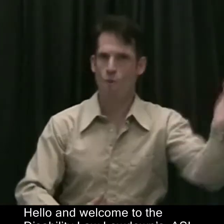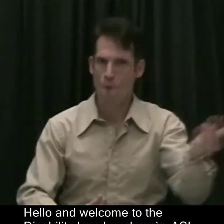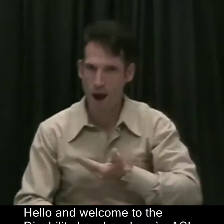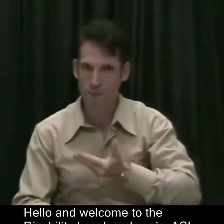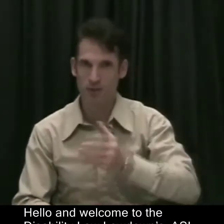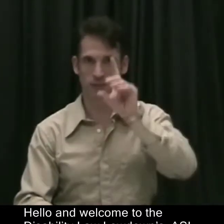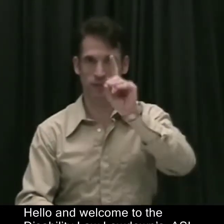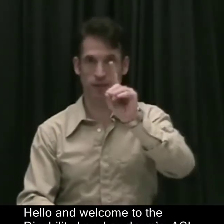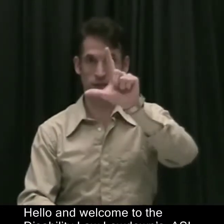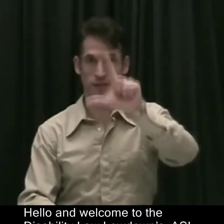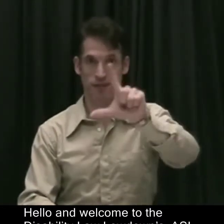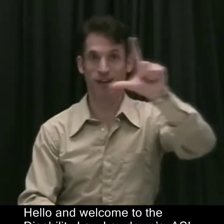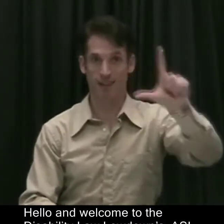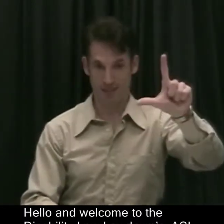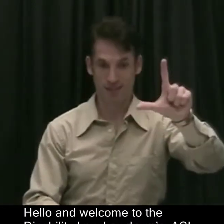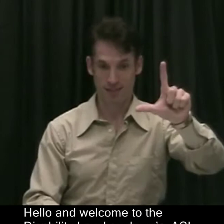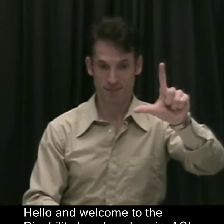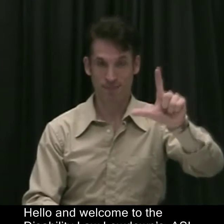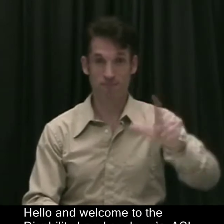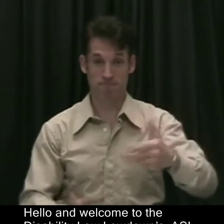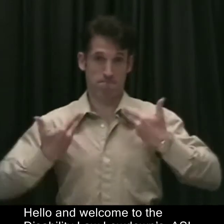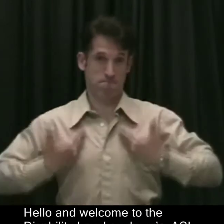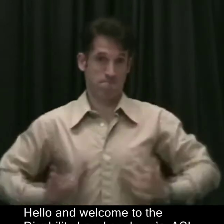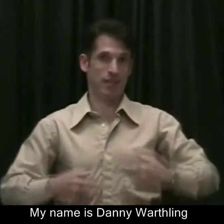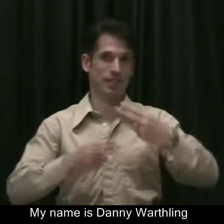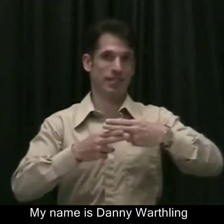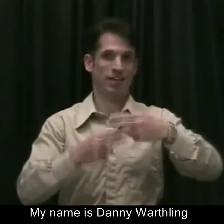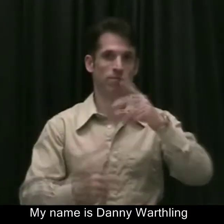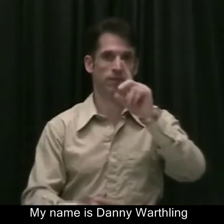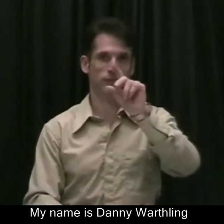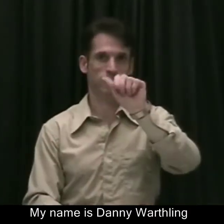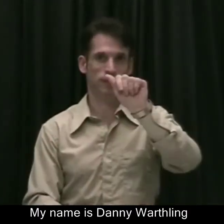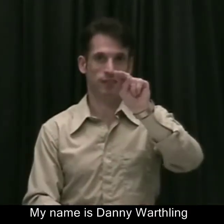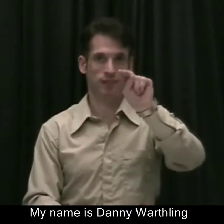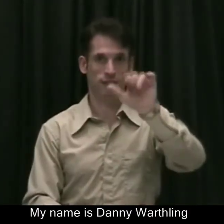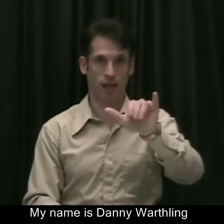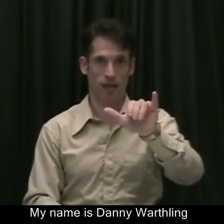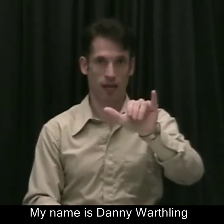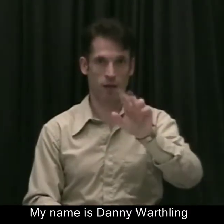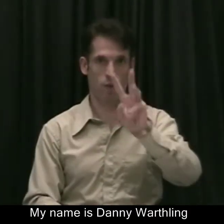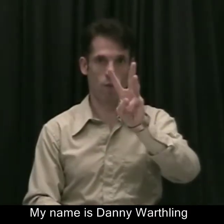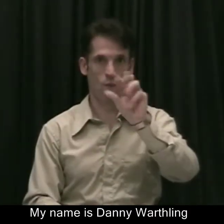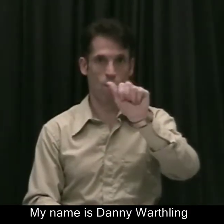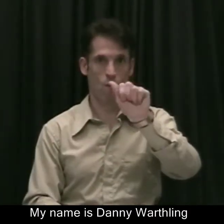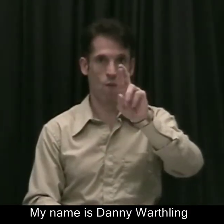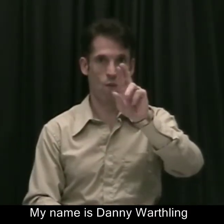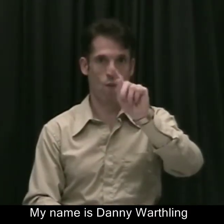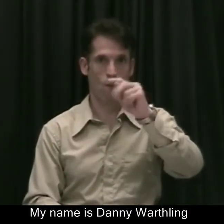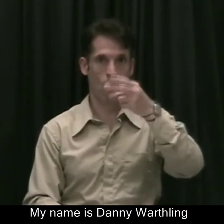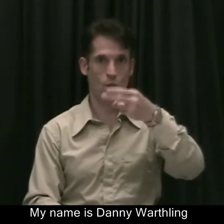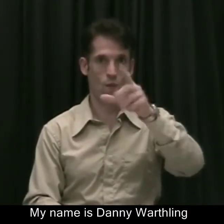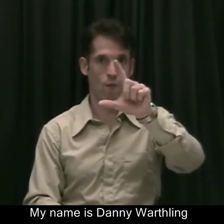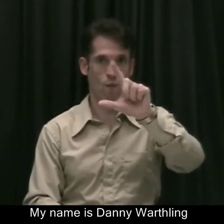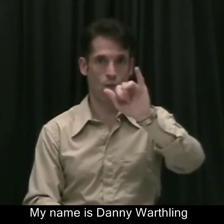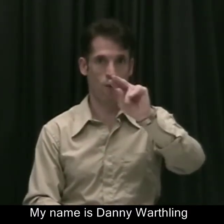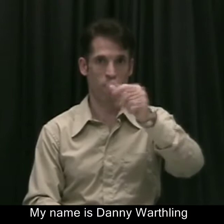Hello, and welcome to the Disability Law Lowdown's ASL podcast. My name is Danny Worthley,